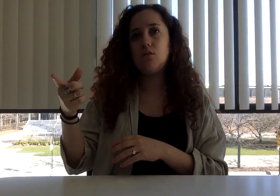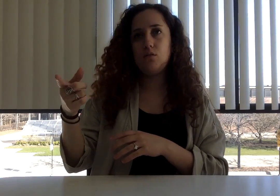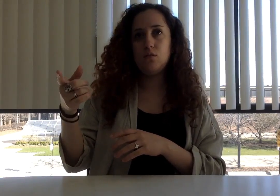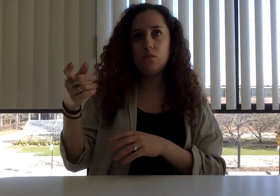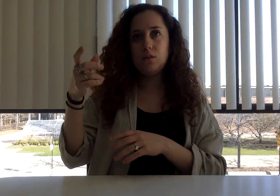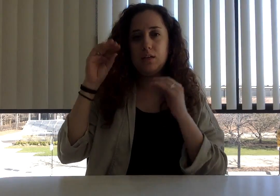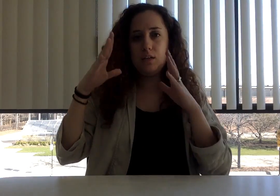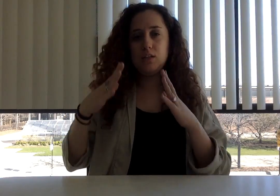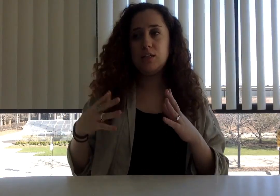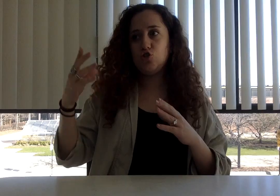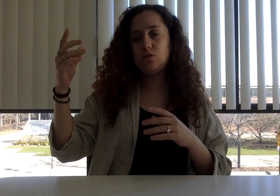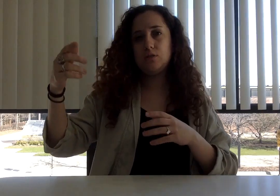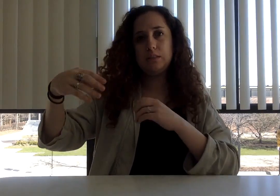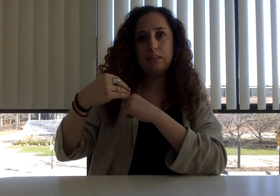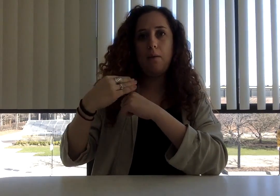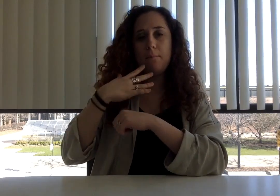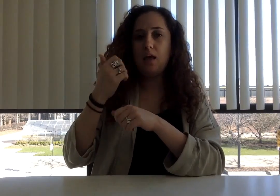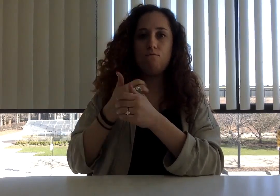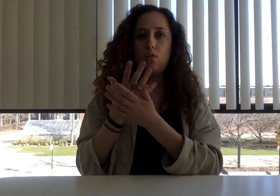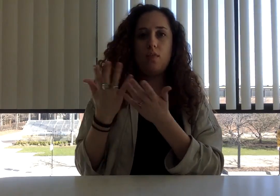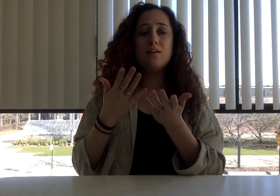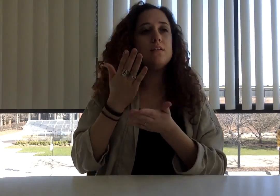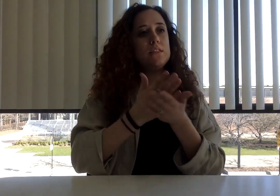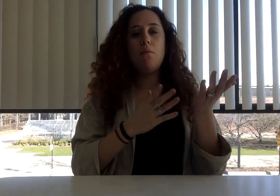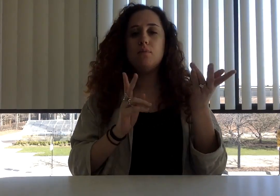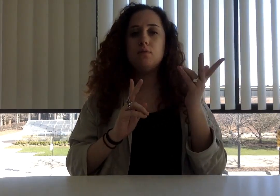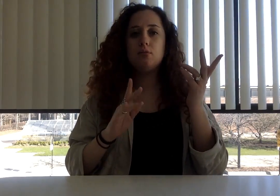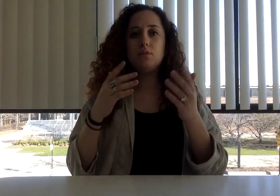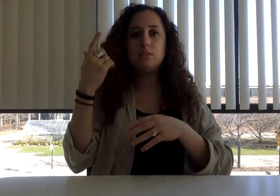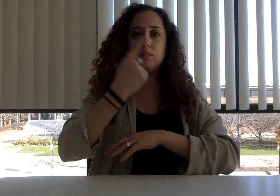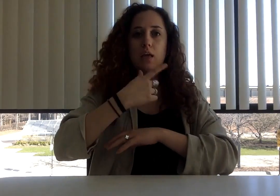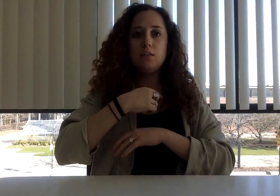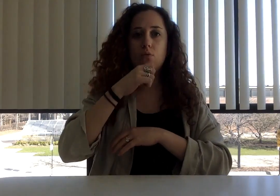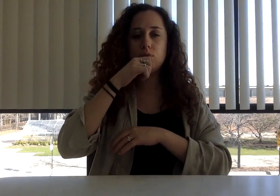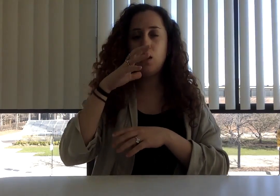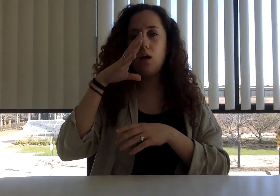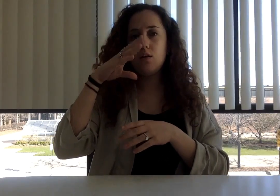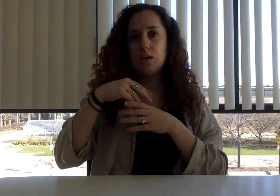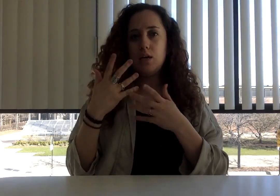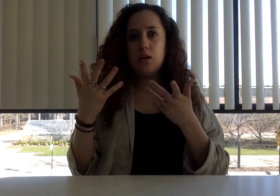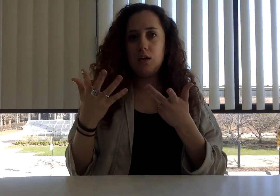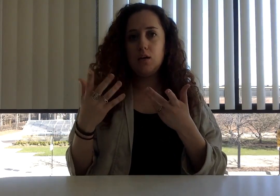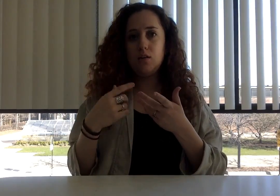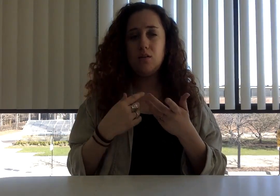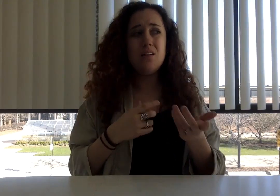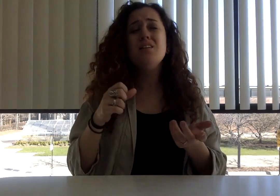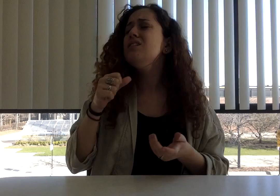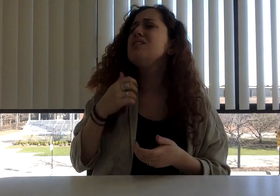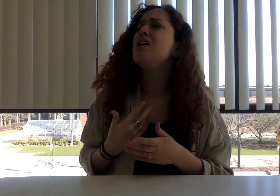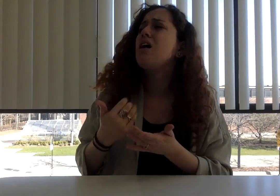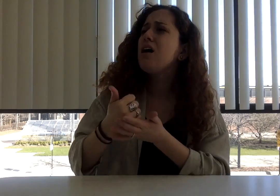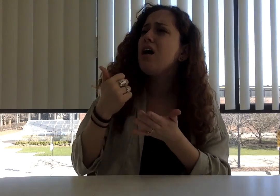okay, that's Some not days gonna I help was it. in Might there, need some extra days help. I Some wasn't. people need extra help in things, okay? Like, that's not gonna help it. What's not going to